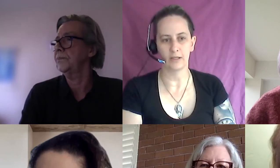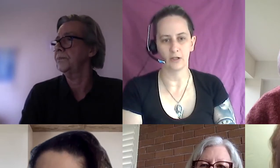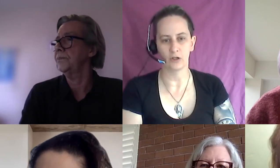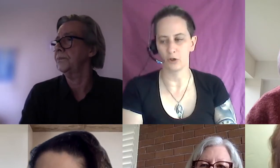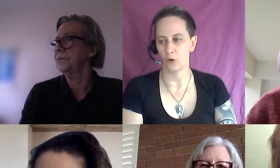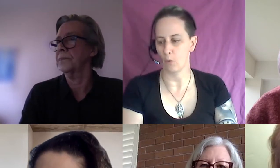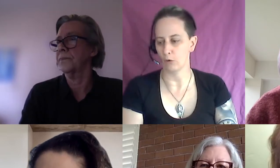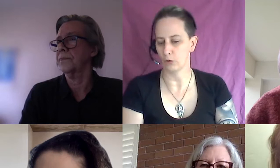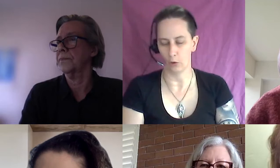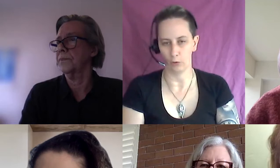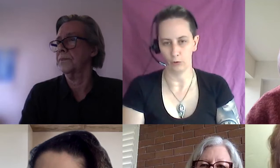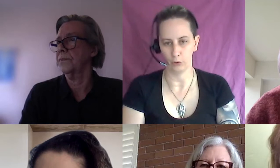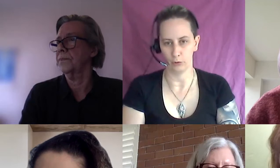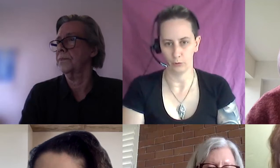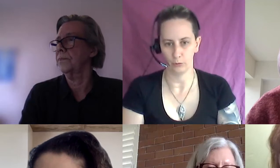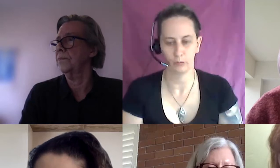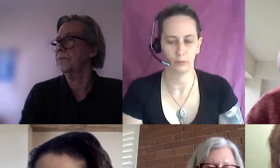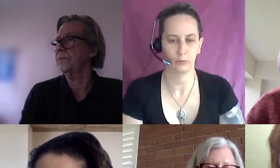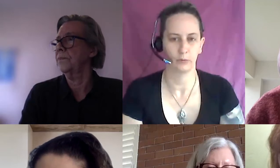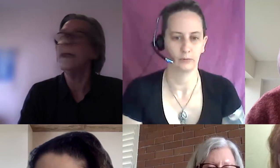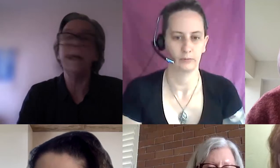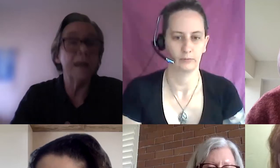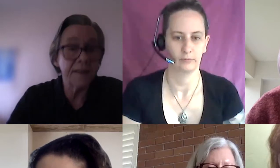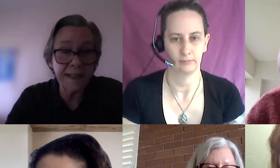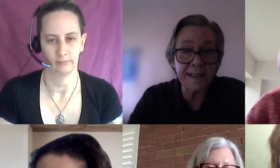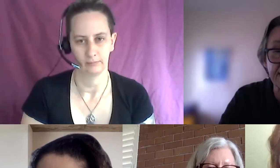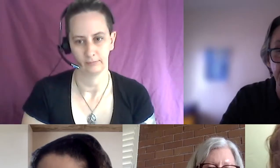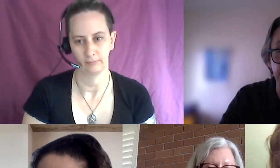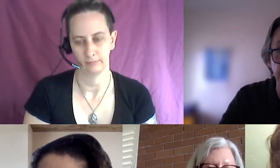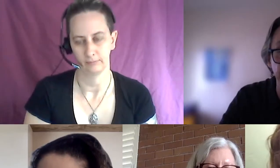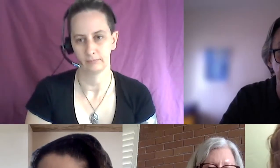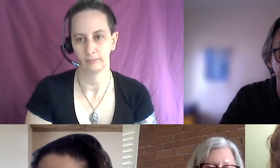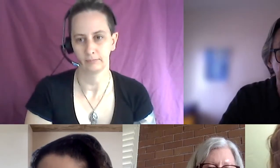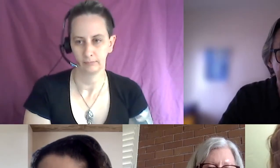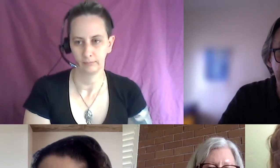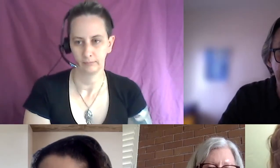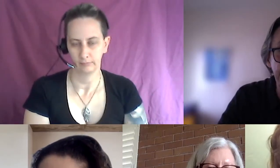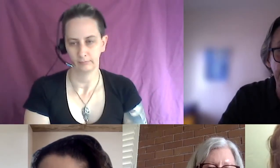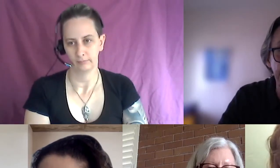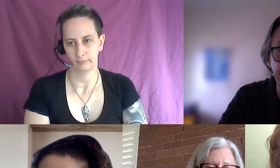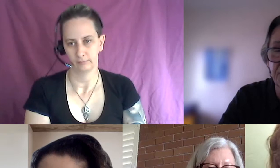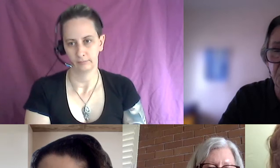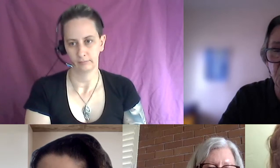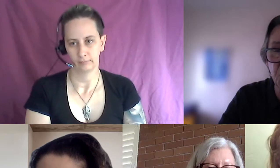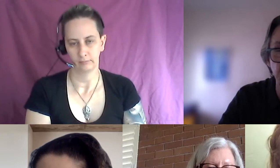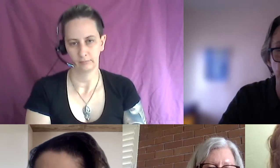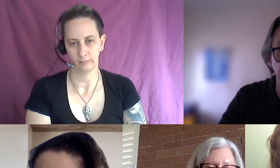on which session you want to go to. Yeah, I think it is the same link. So stay in here if you want